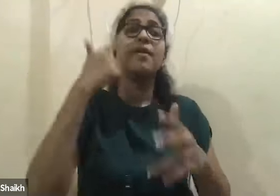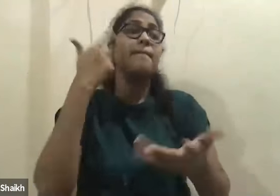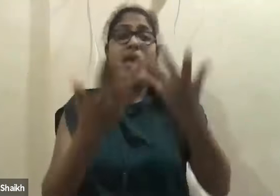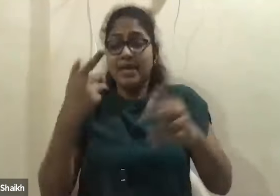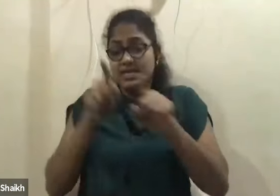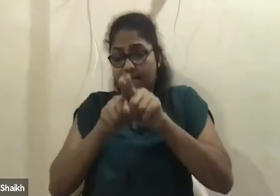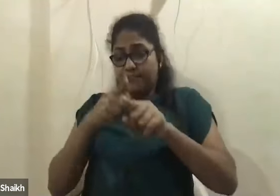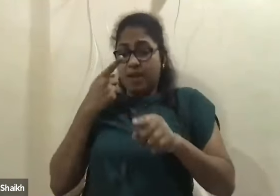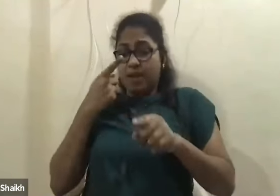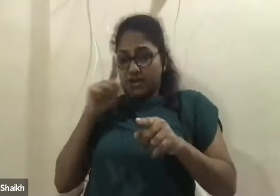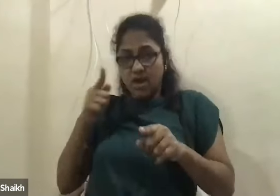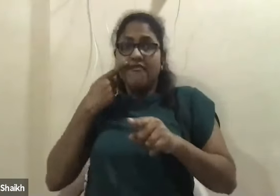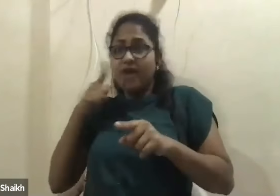of us are not around.